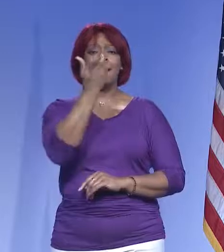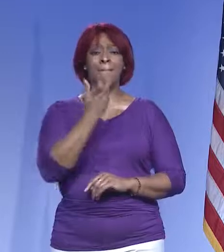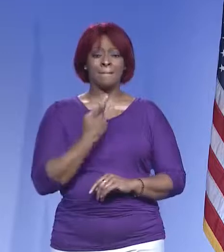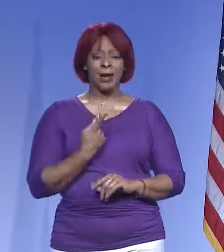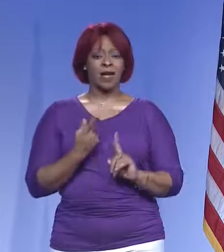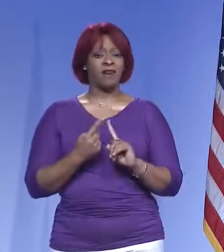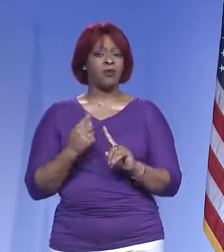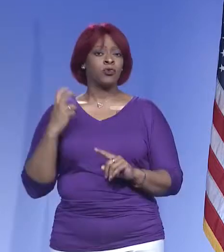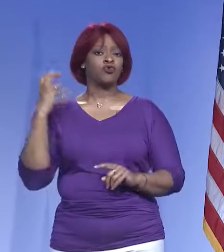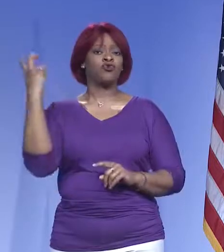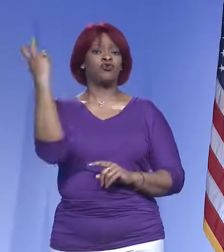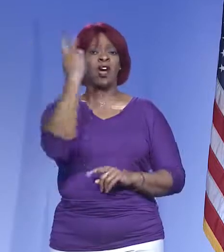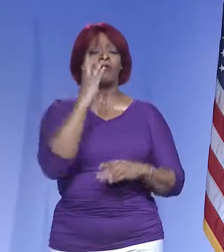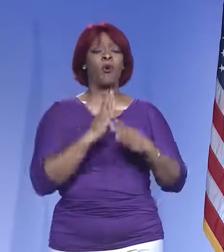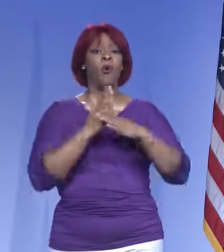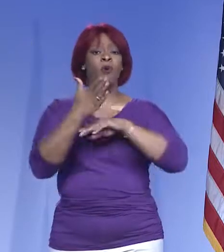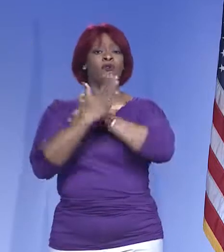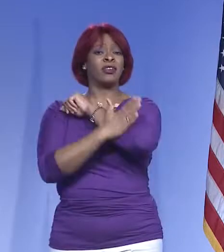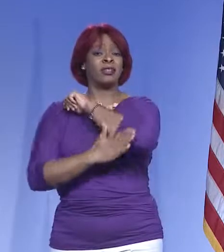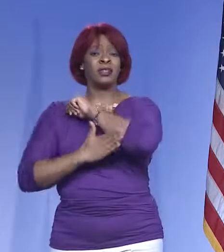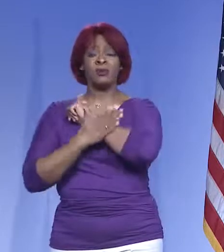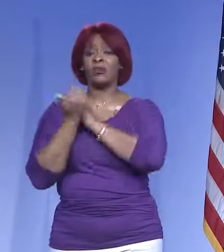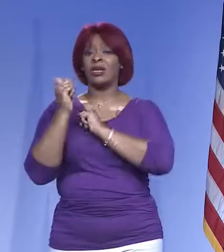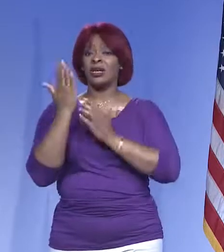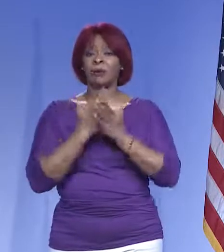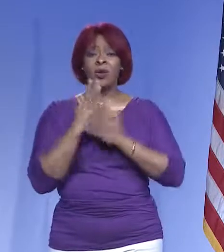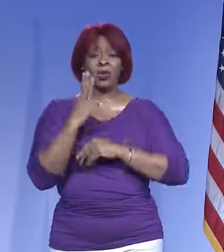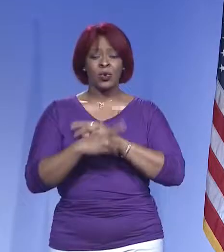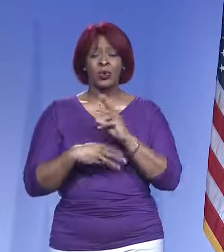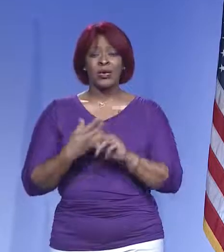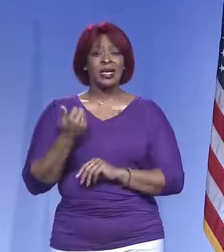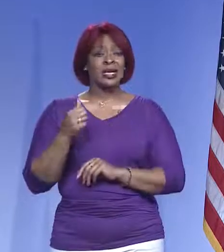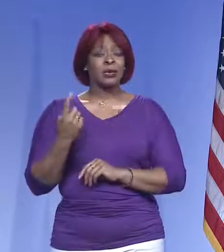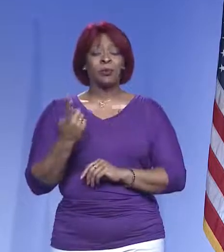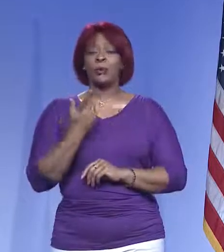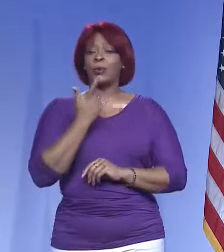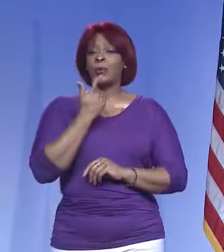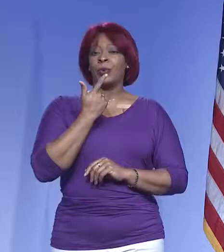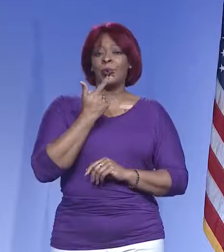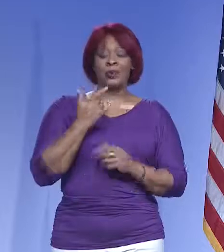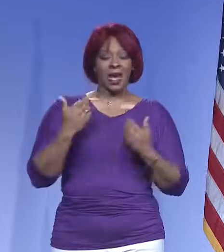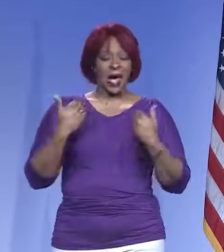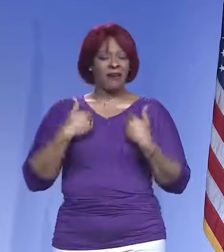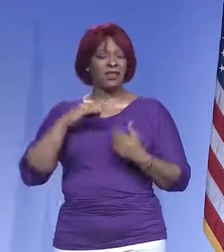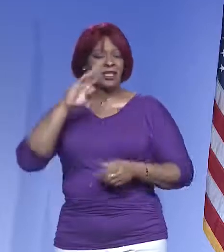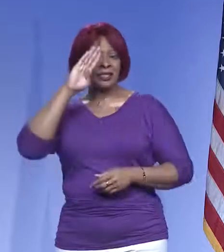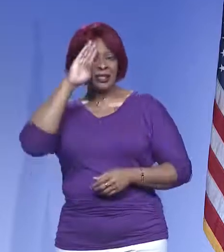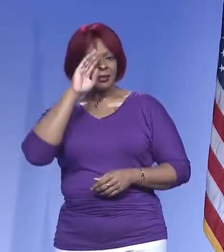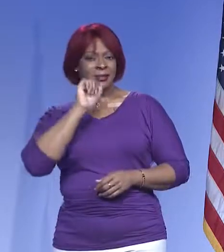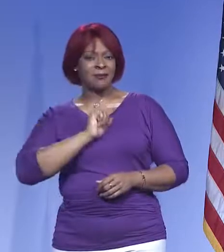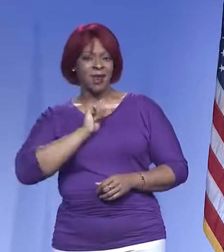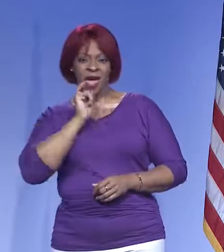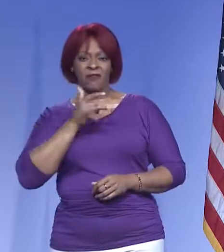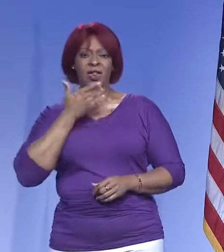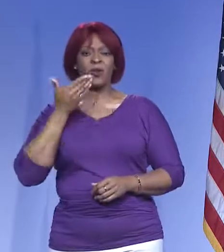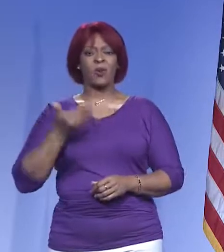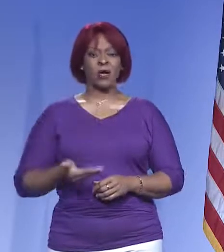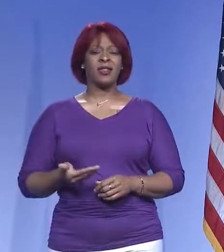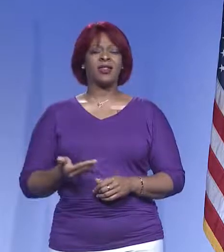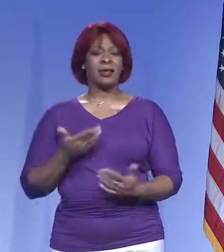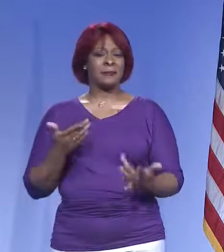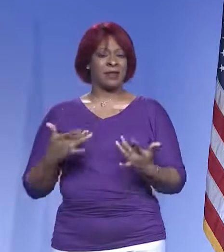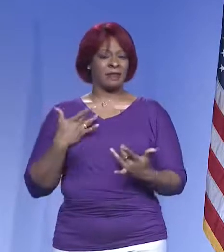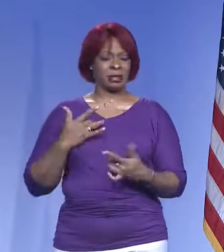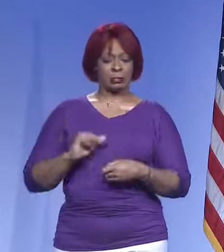from travel overseas into any part of the world, anybody who is having symptoms and feels like they may